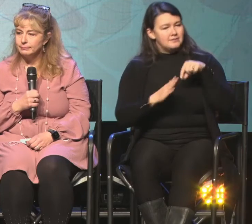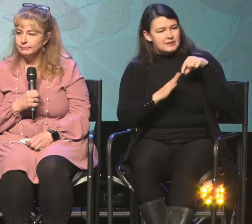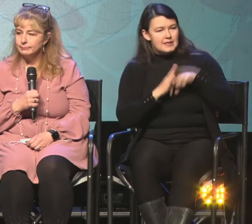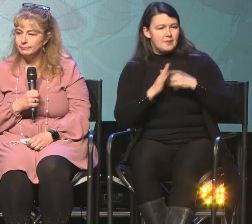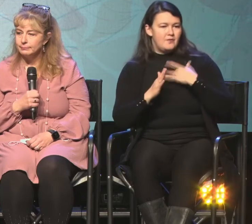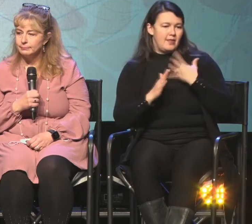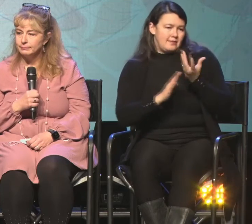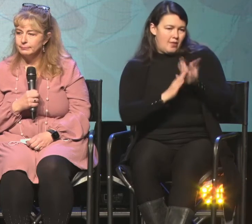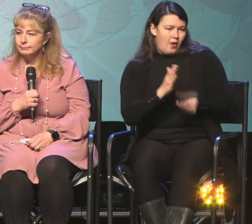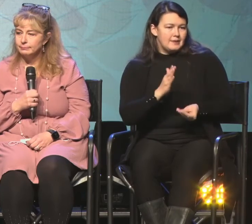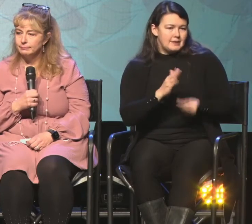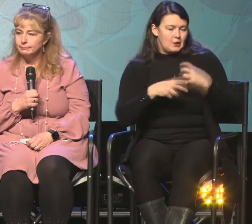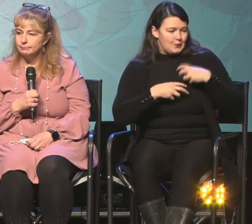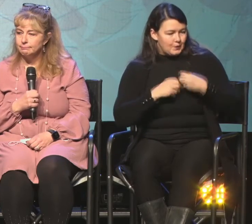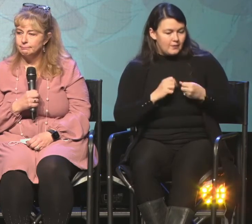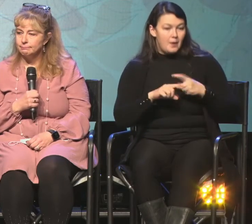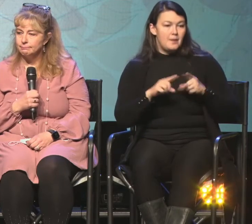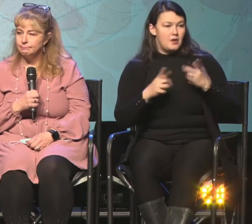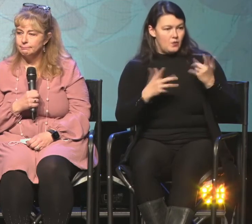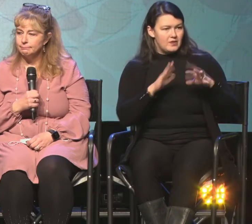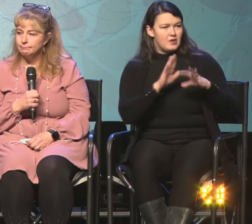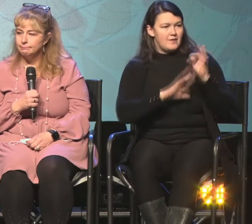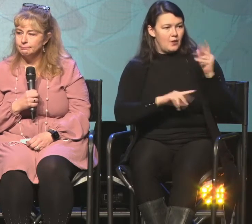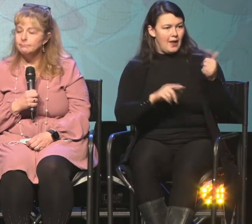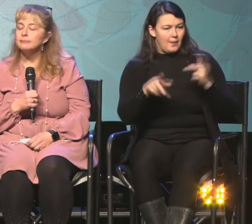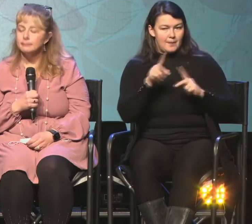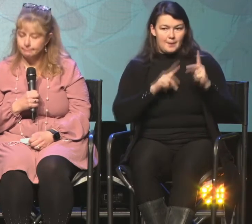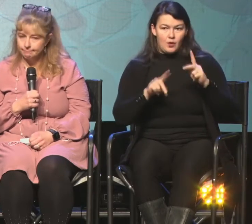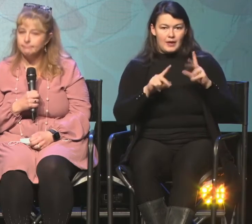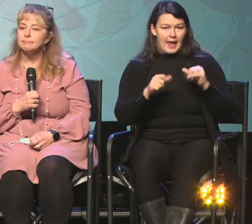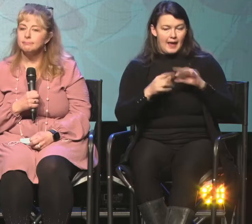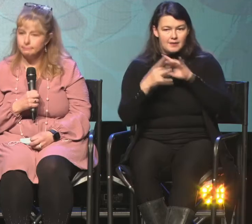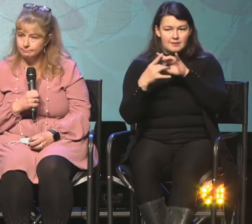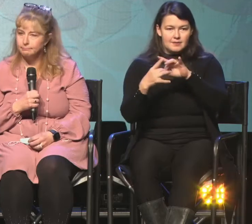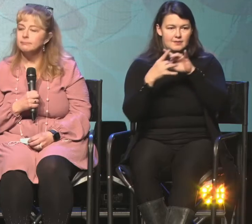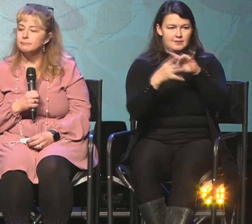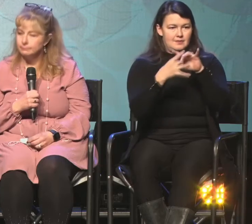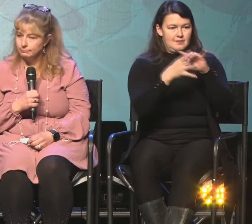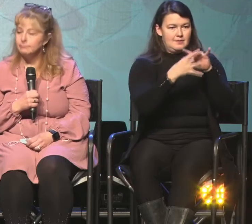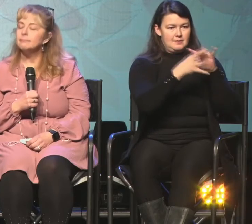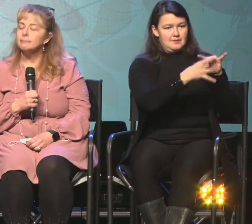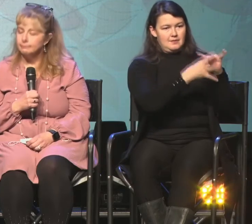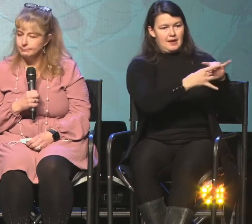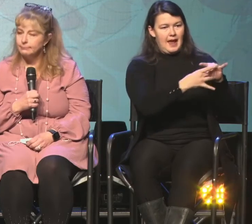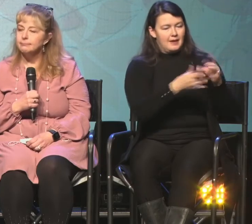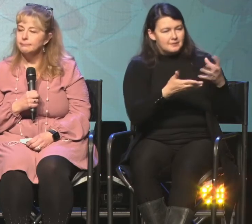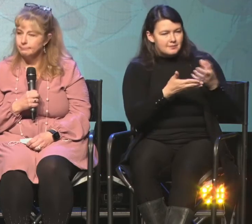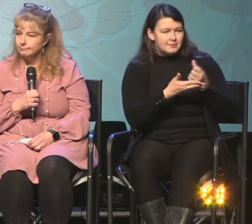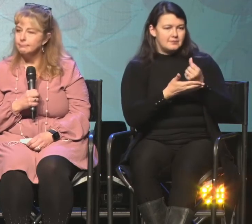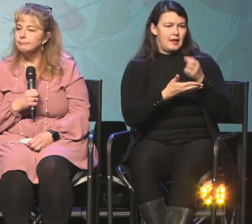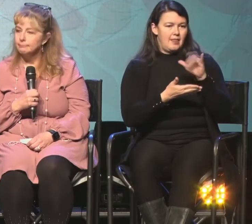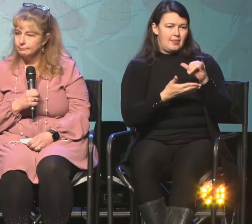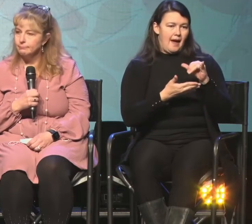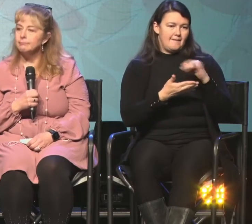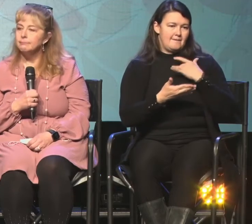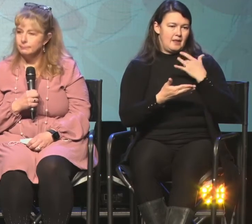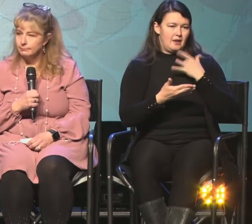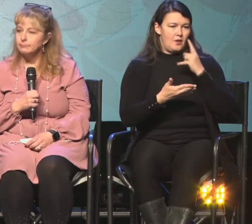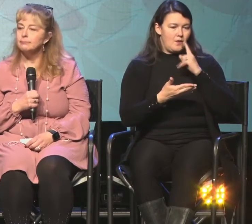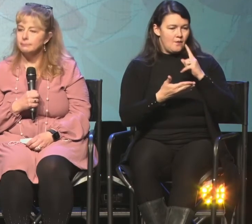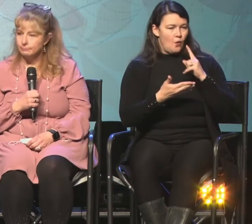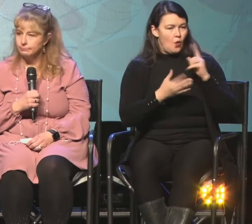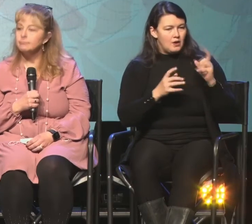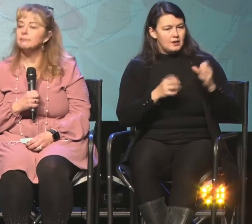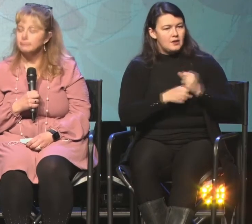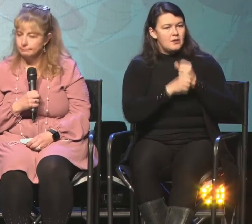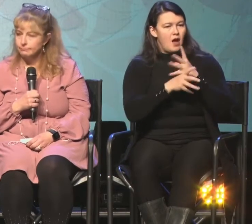grief. But you've actually found people who you can actually relate to and leverage that feeling to kind of bring hope into,